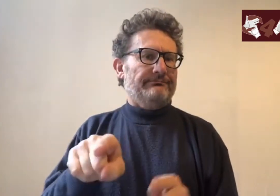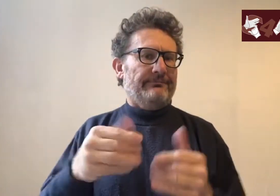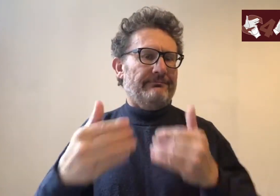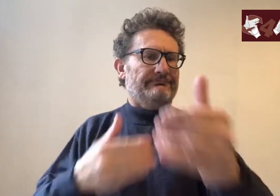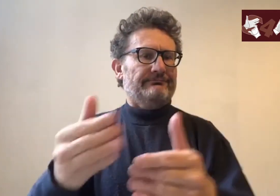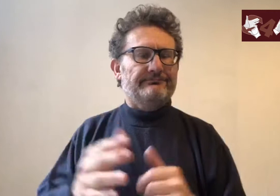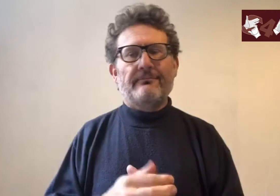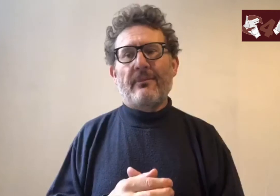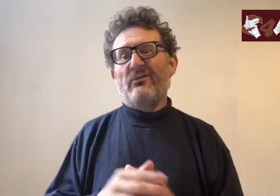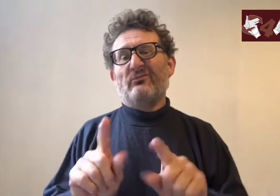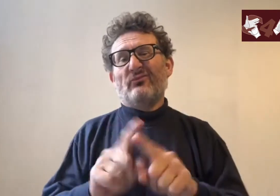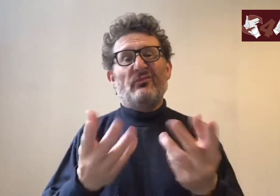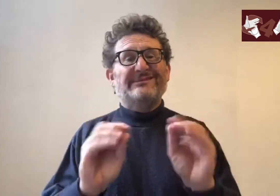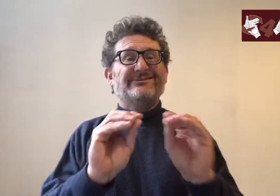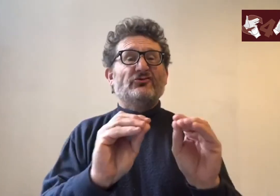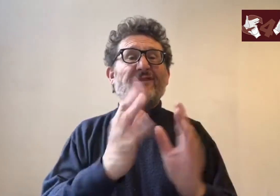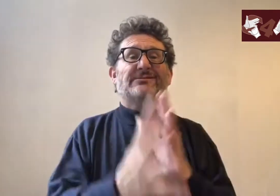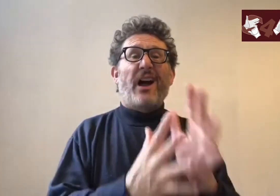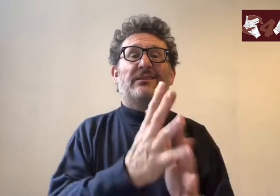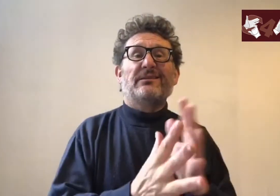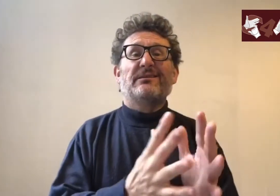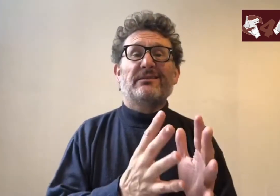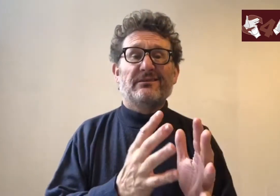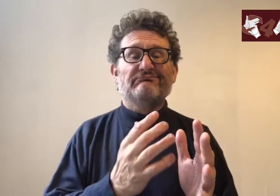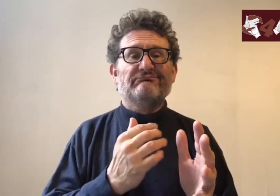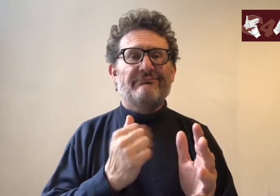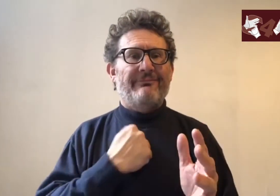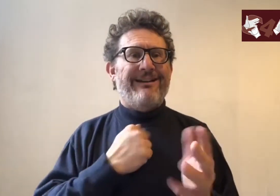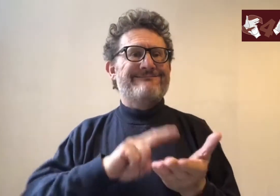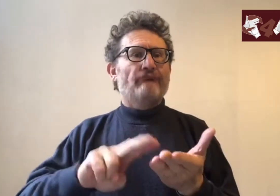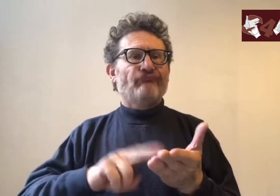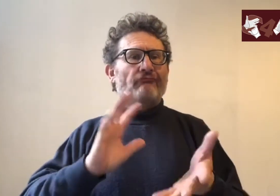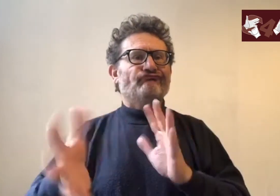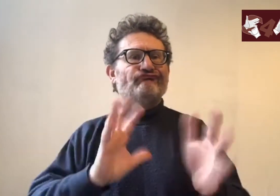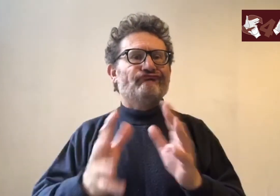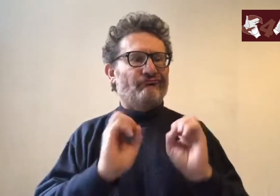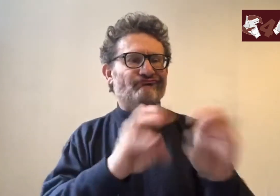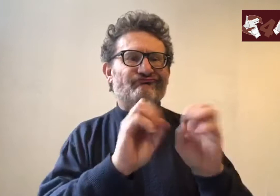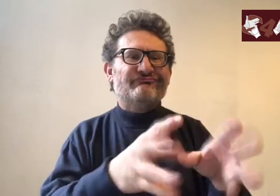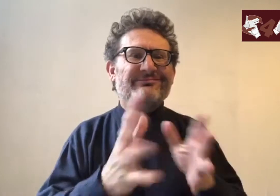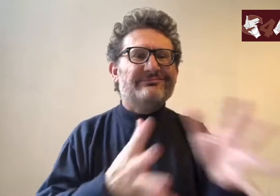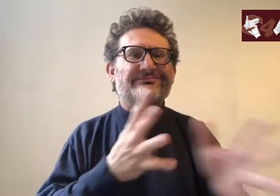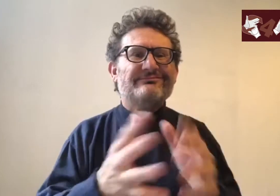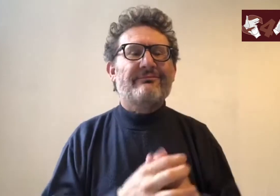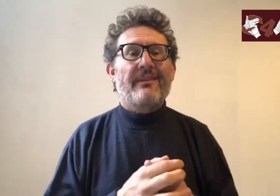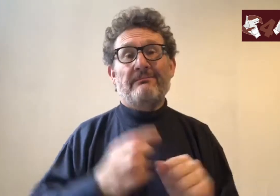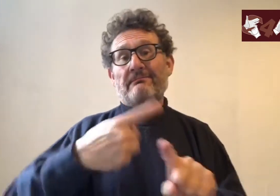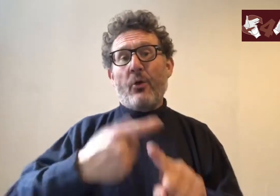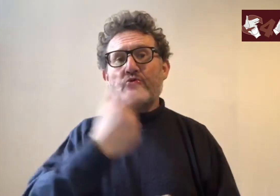It's something that I've always found that I've enjoyed doing. And teaching sign language for me is because it's my natural language. I love to be able to